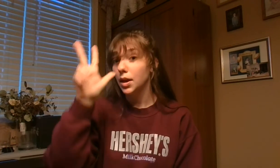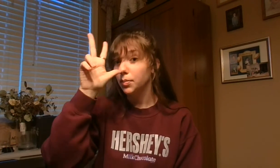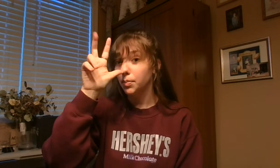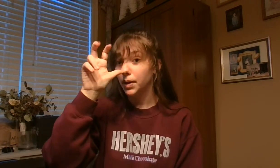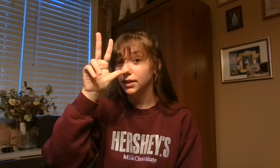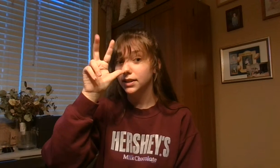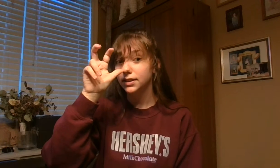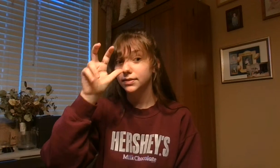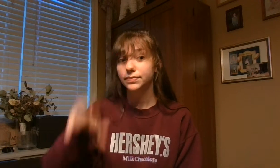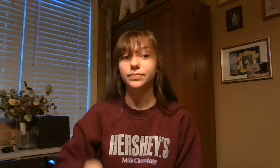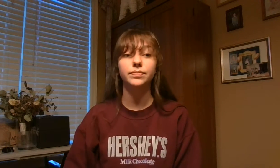bug,